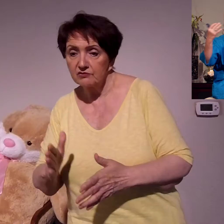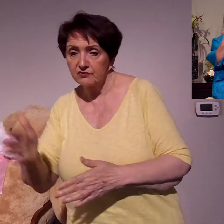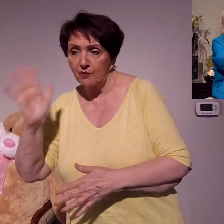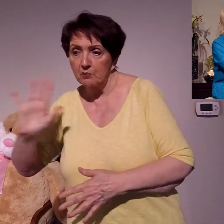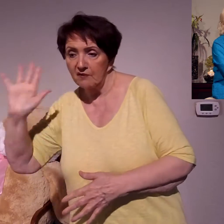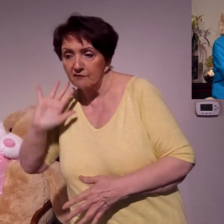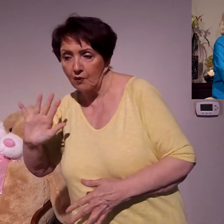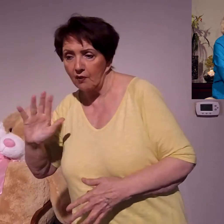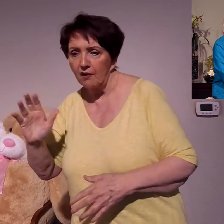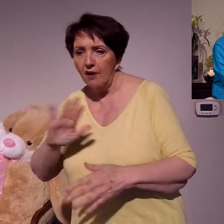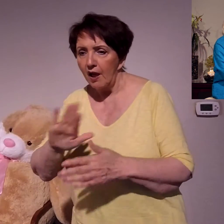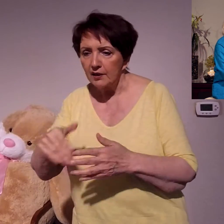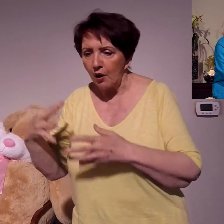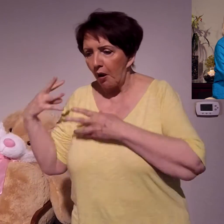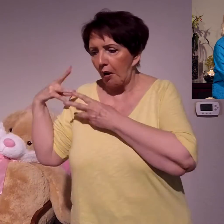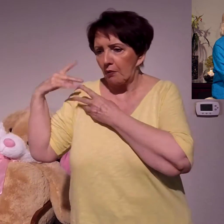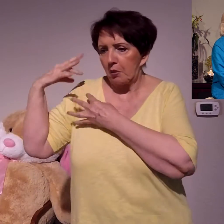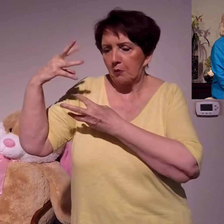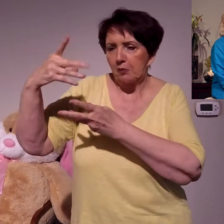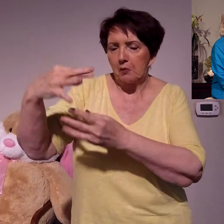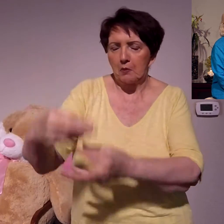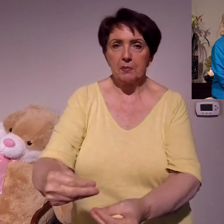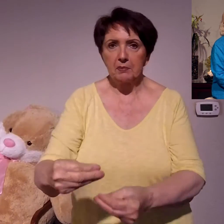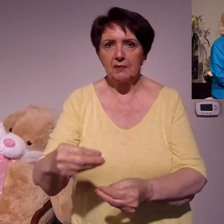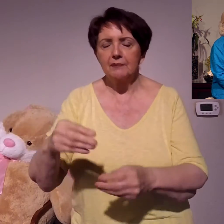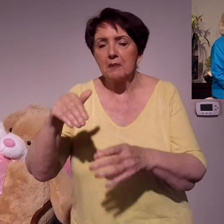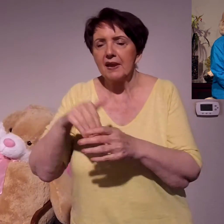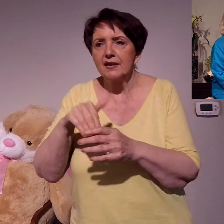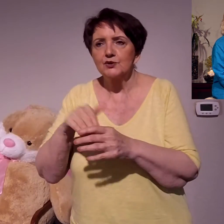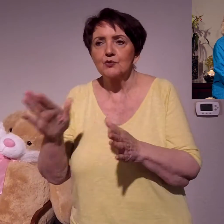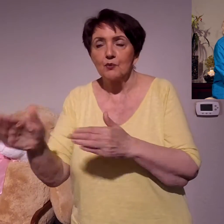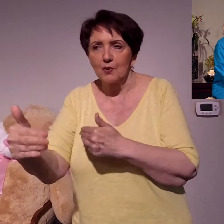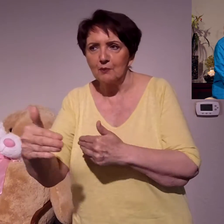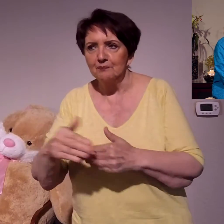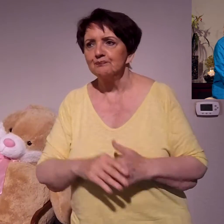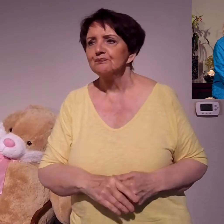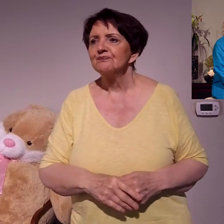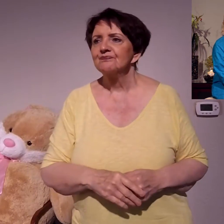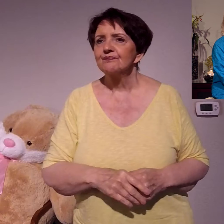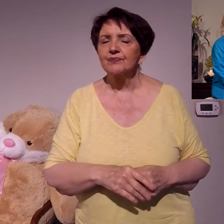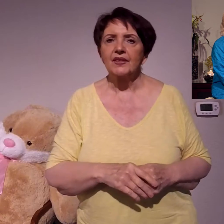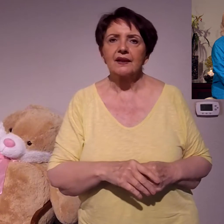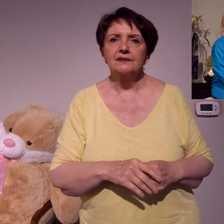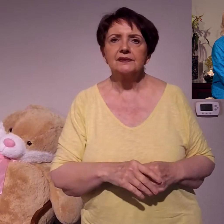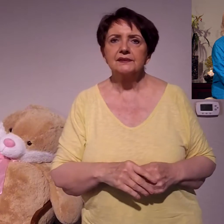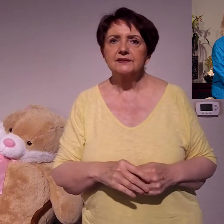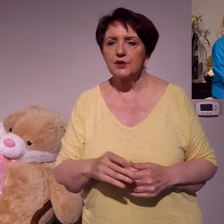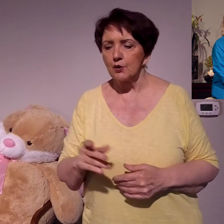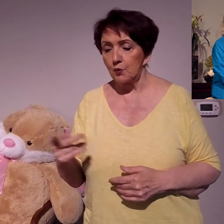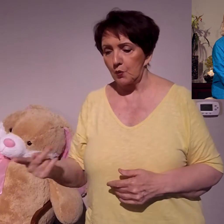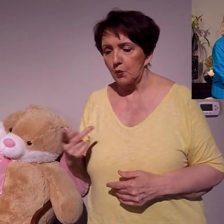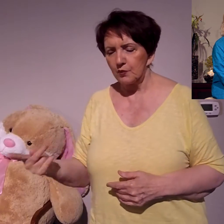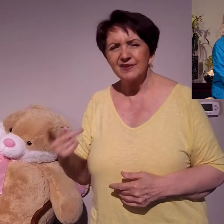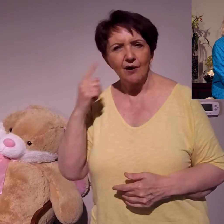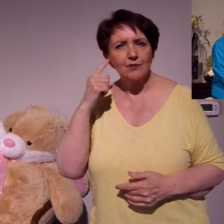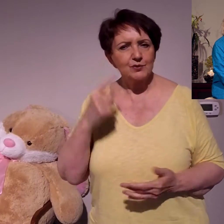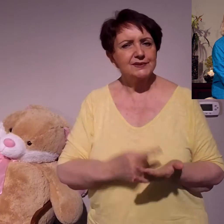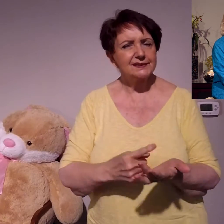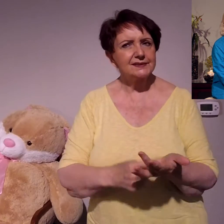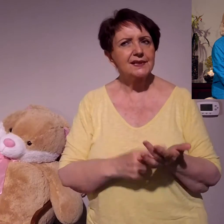can come right into the room as we're in relationship. And so Karen and I thought we would talk about that because